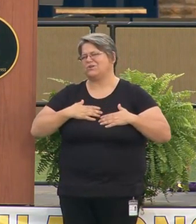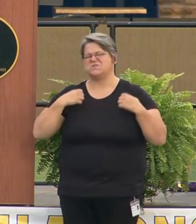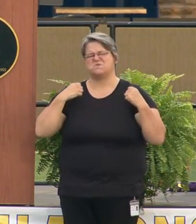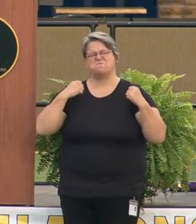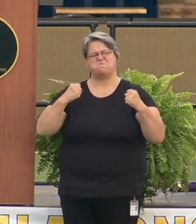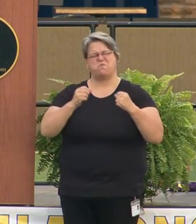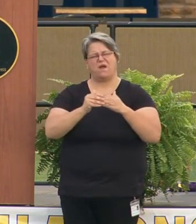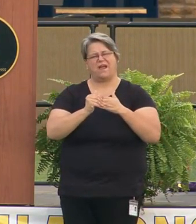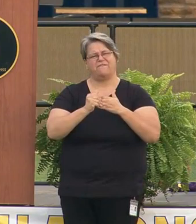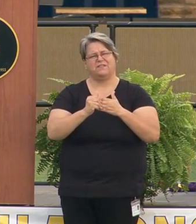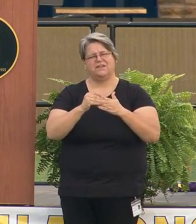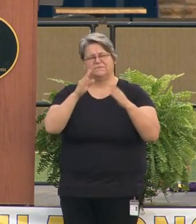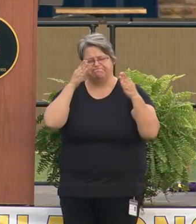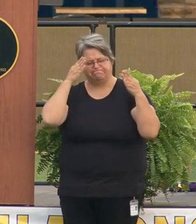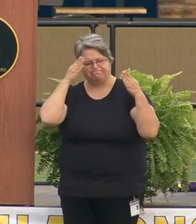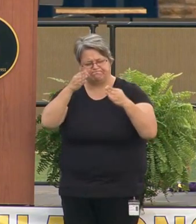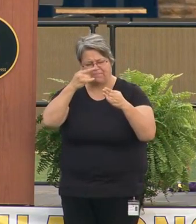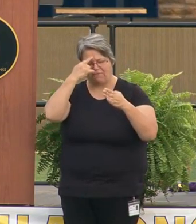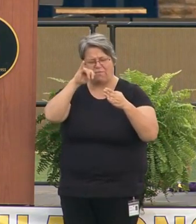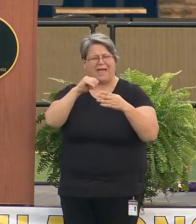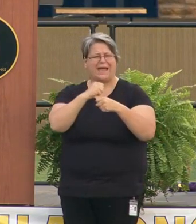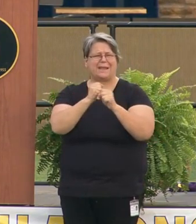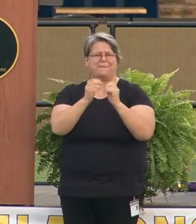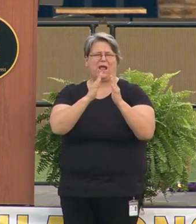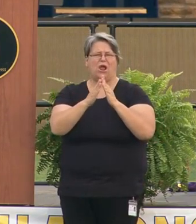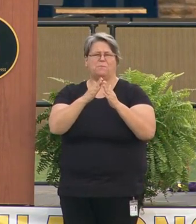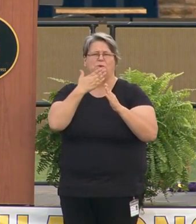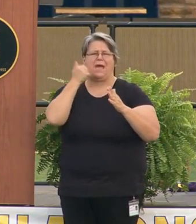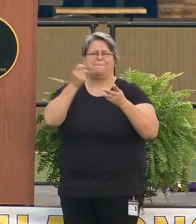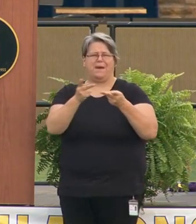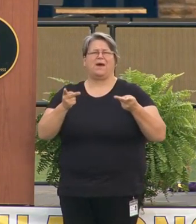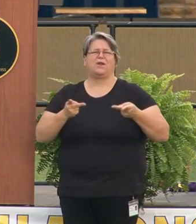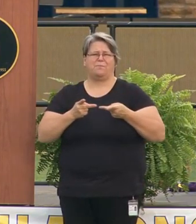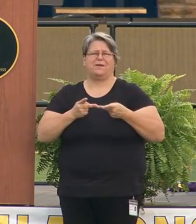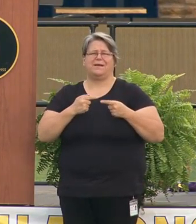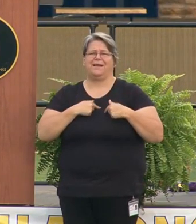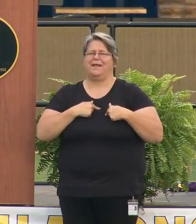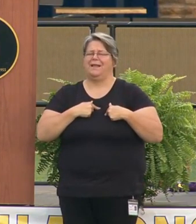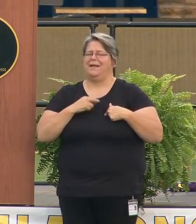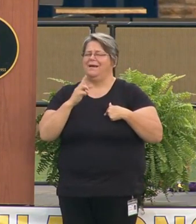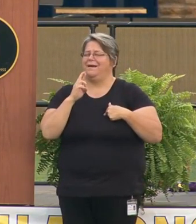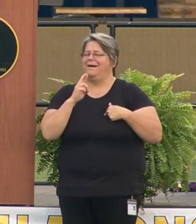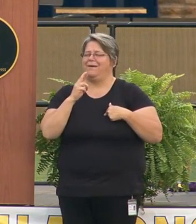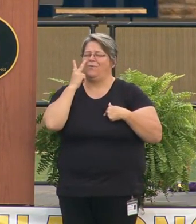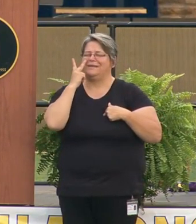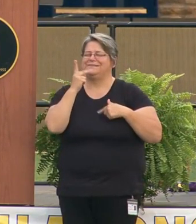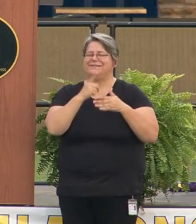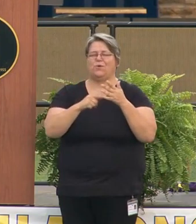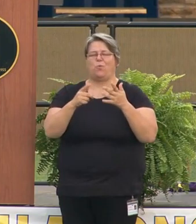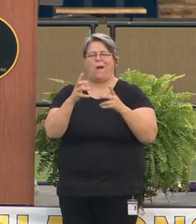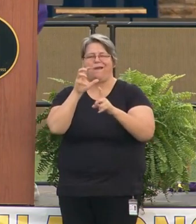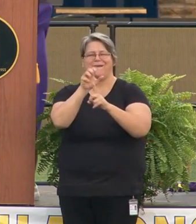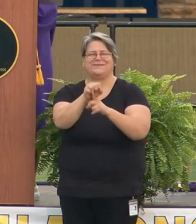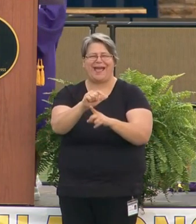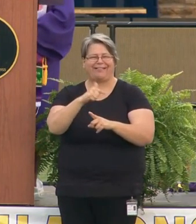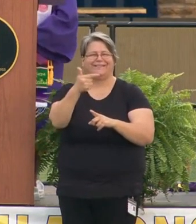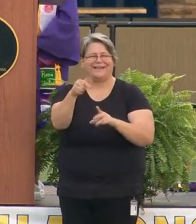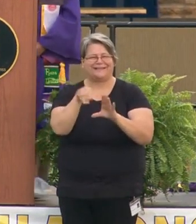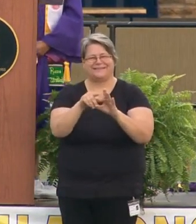and dedication to make our community a better place. And I can't wait to see what injustices you'll tackle next.